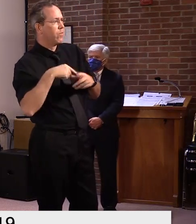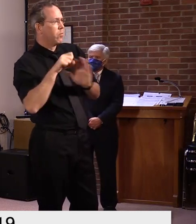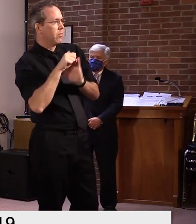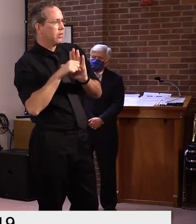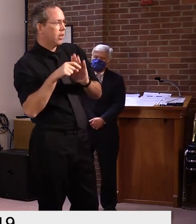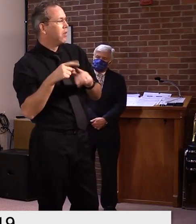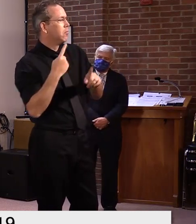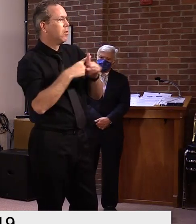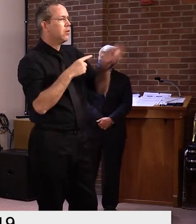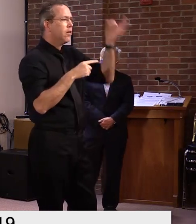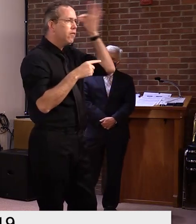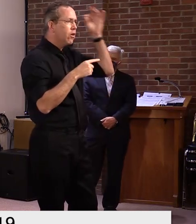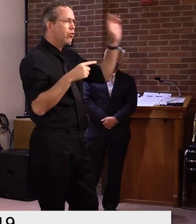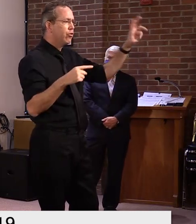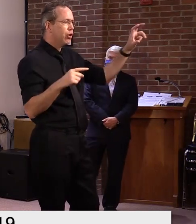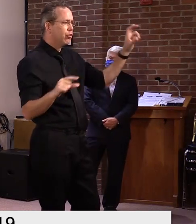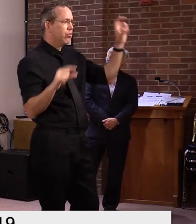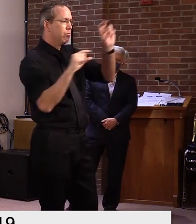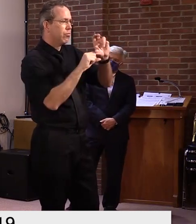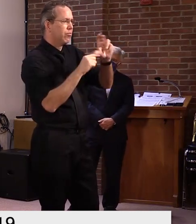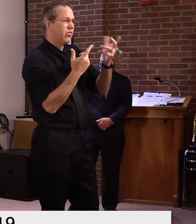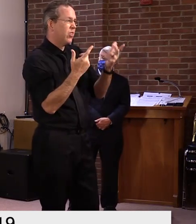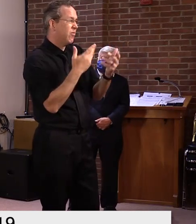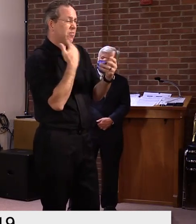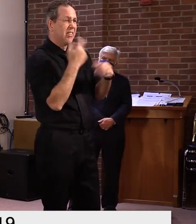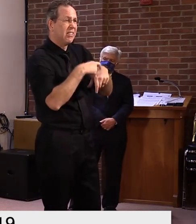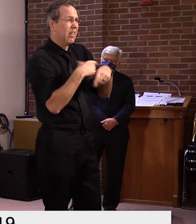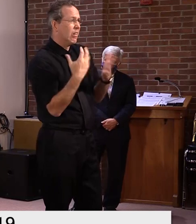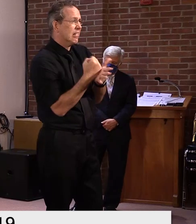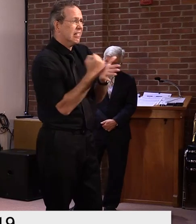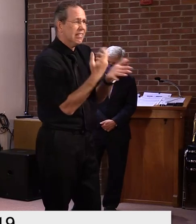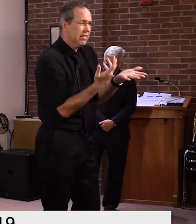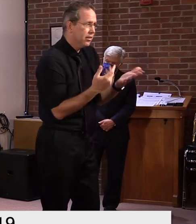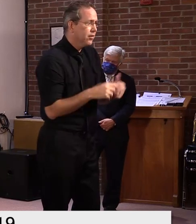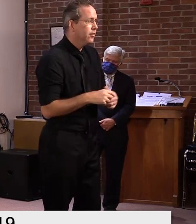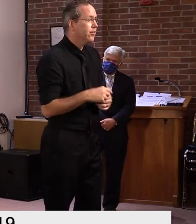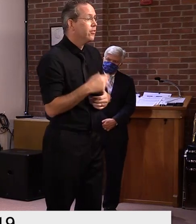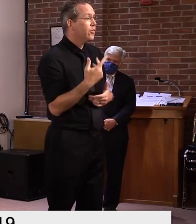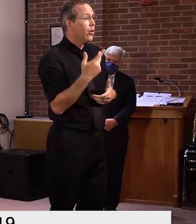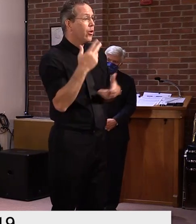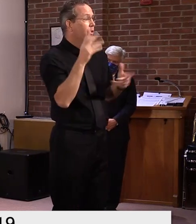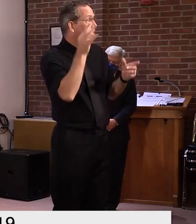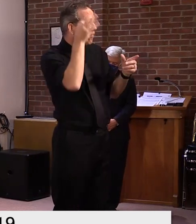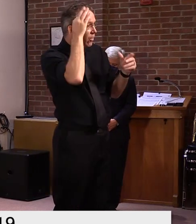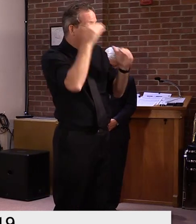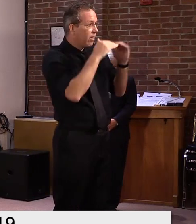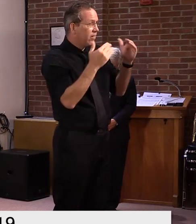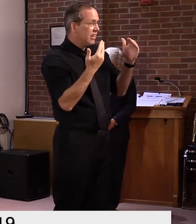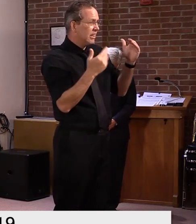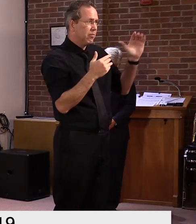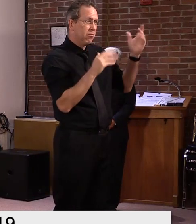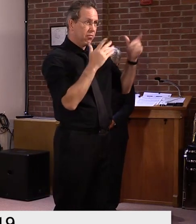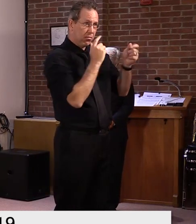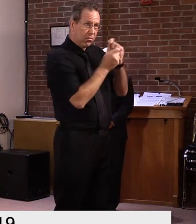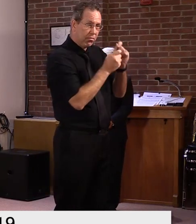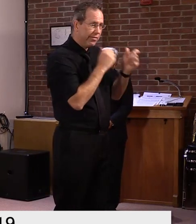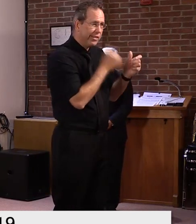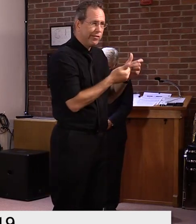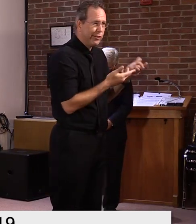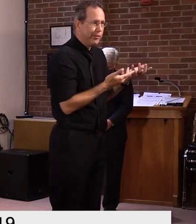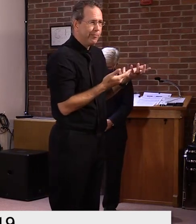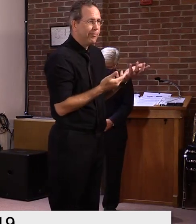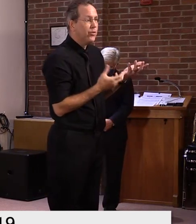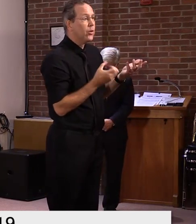is going to take a little time because nothing is simple in Washington. So even when we do get